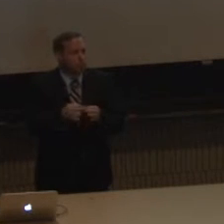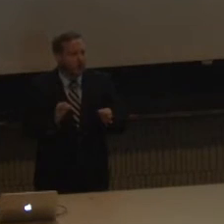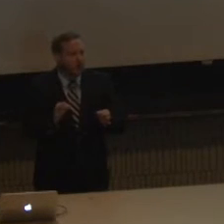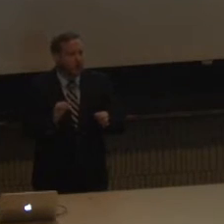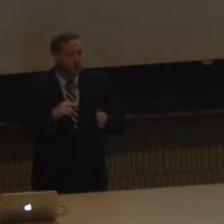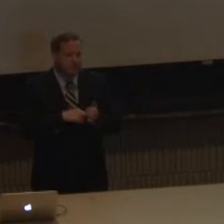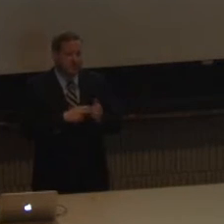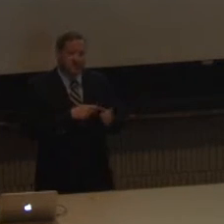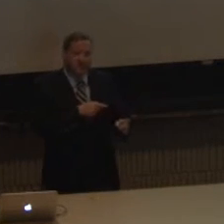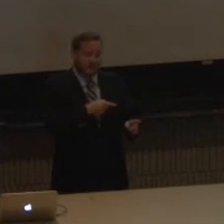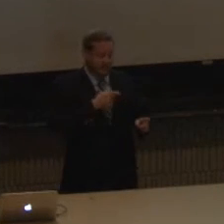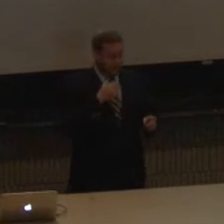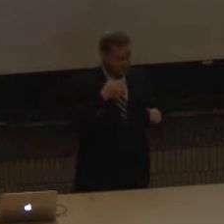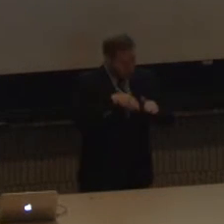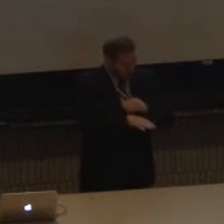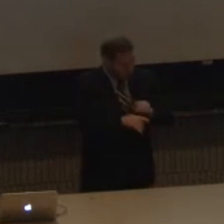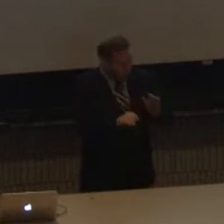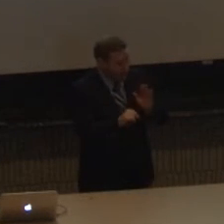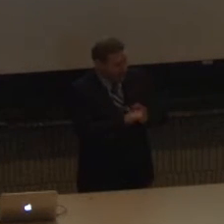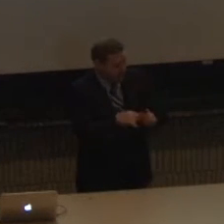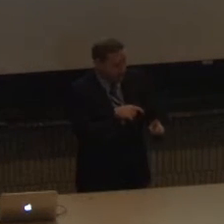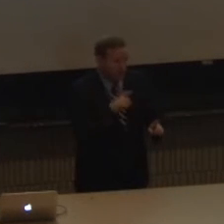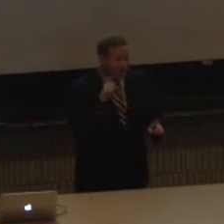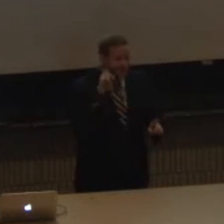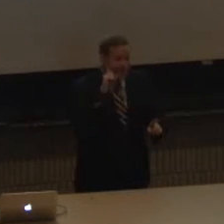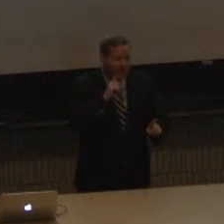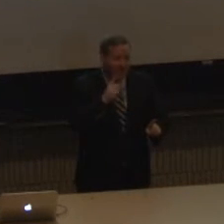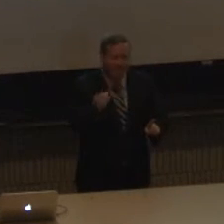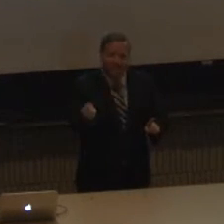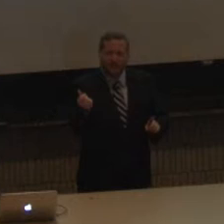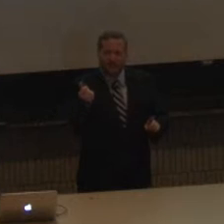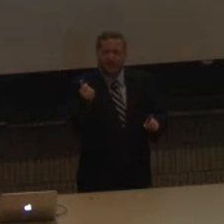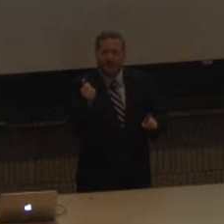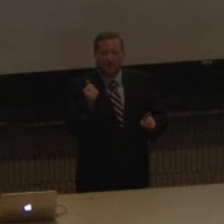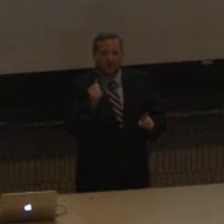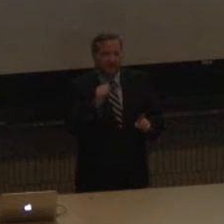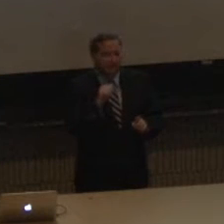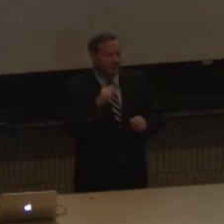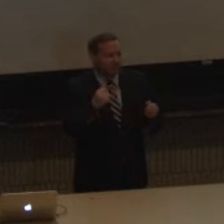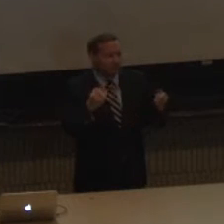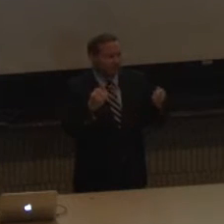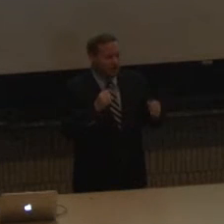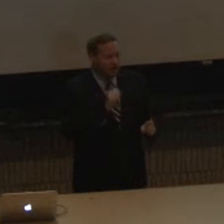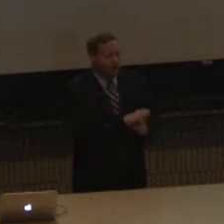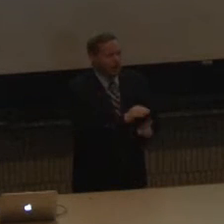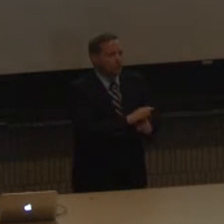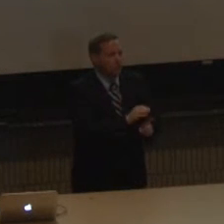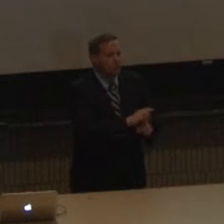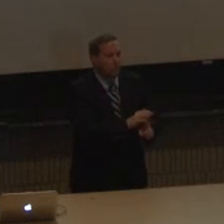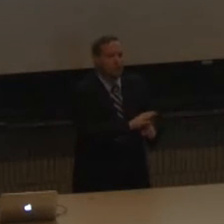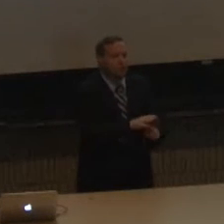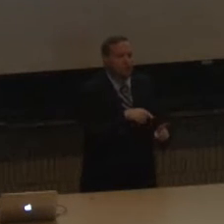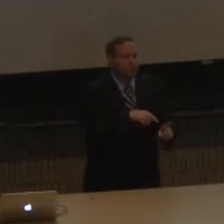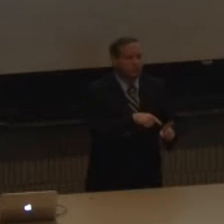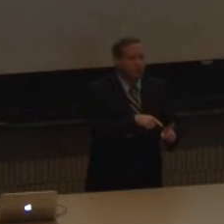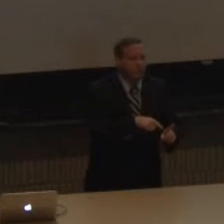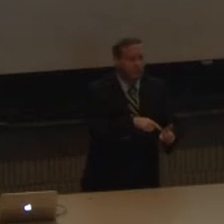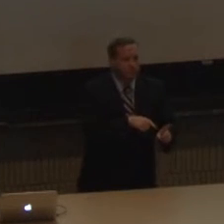And exposure, the minute that they're born, if they're identified right away as a deaf baby, then we can start exposing them